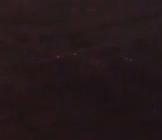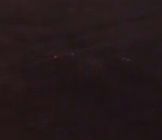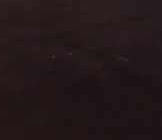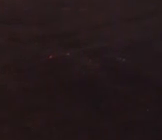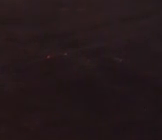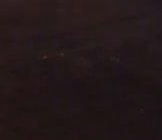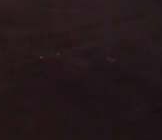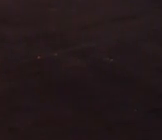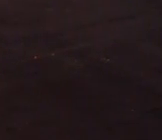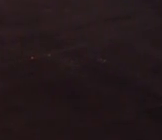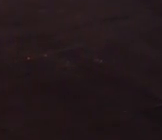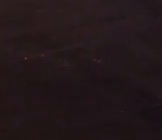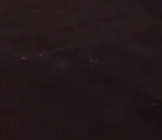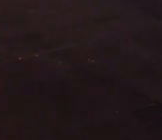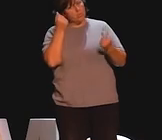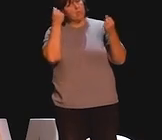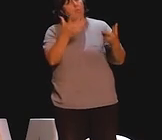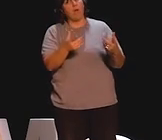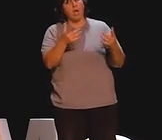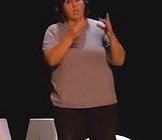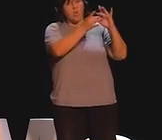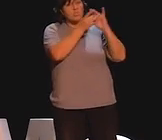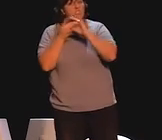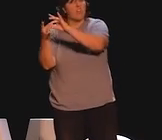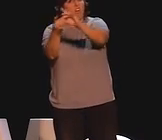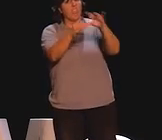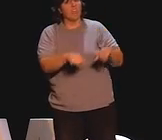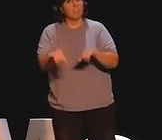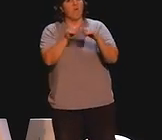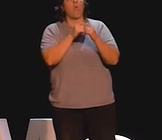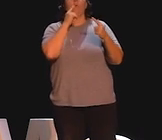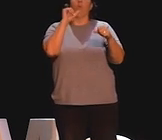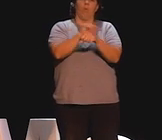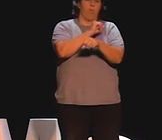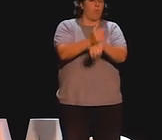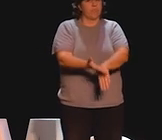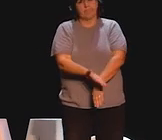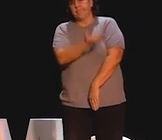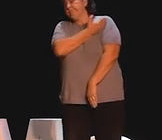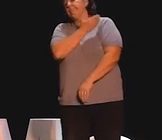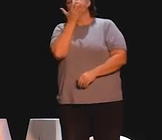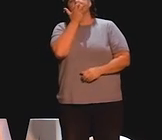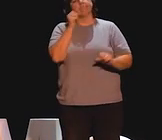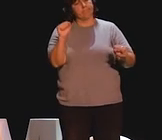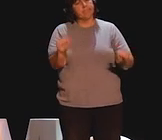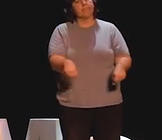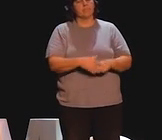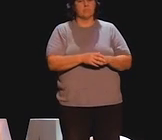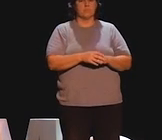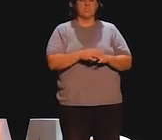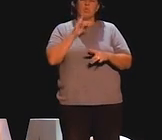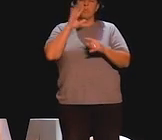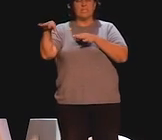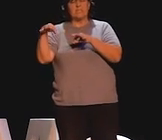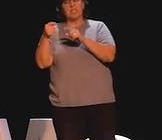and you can do a lot. Together, we can do a whole heck of a lot. So let's talk briefly about what is climate